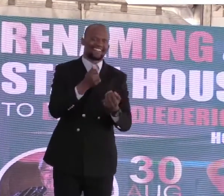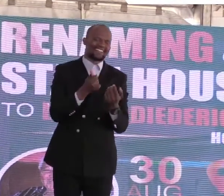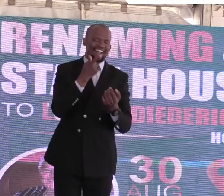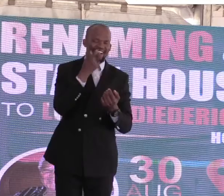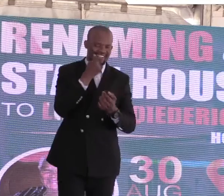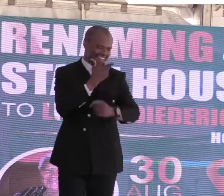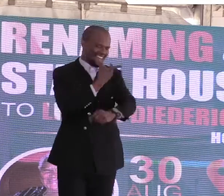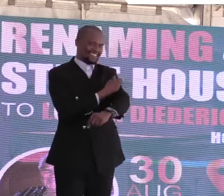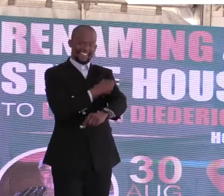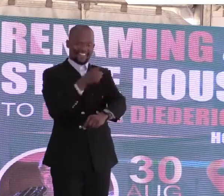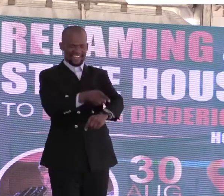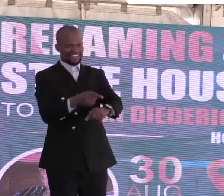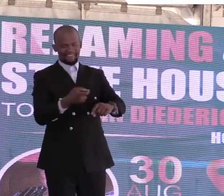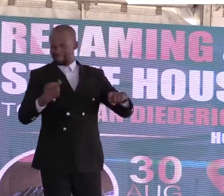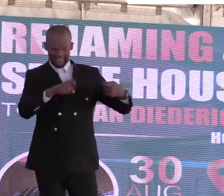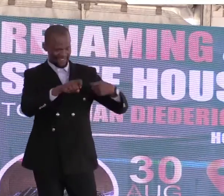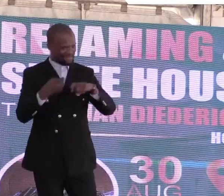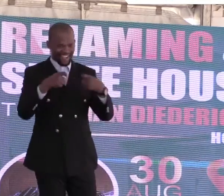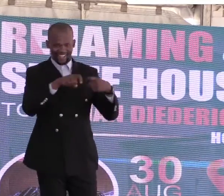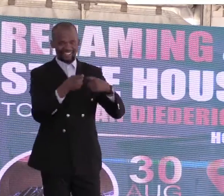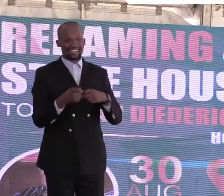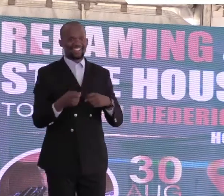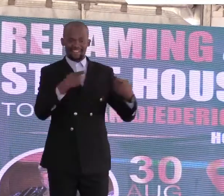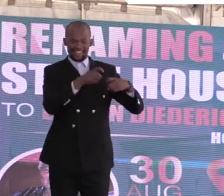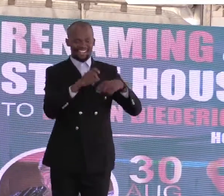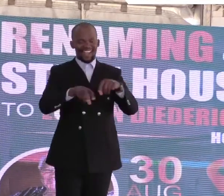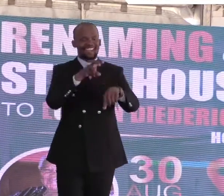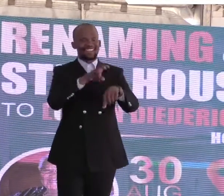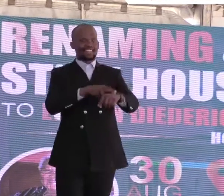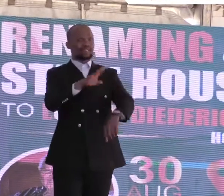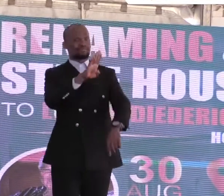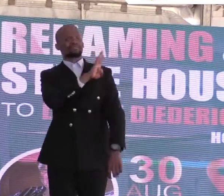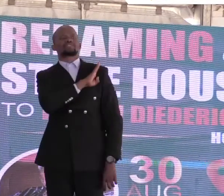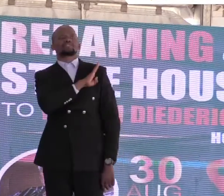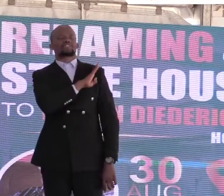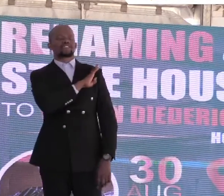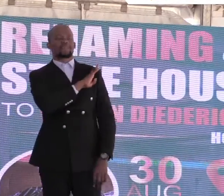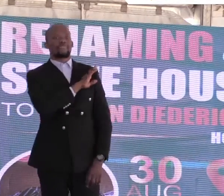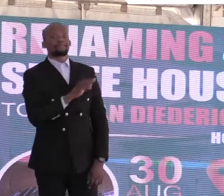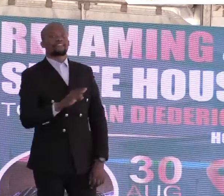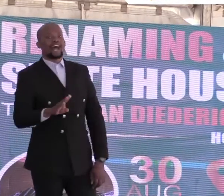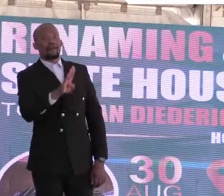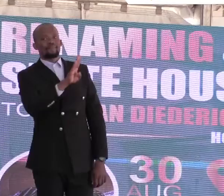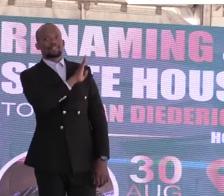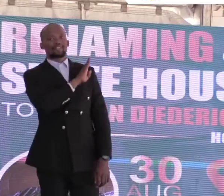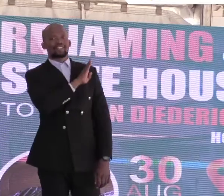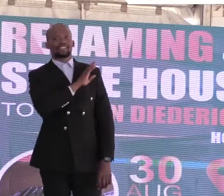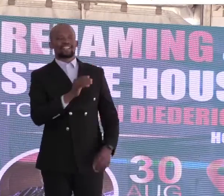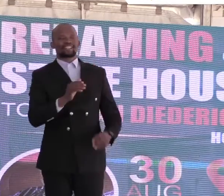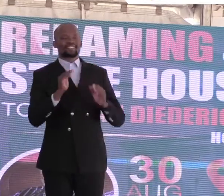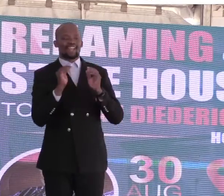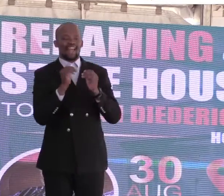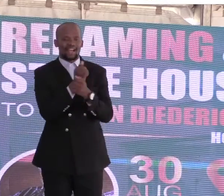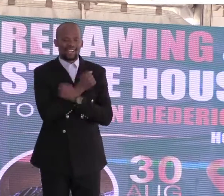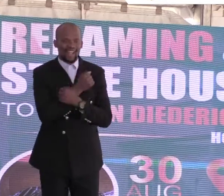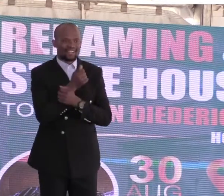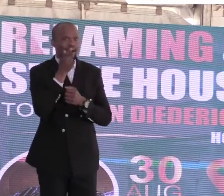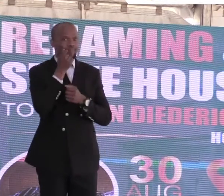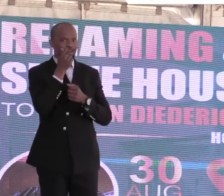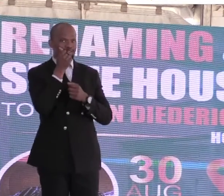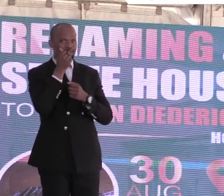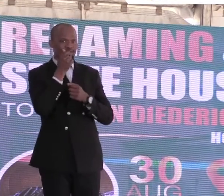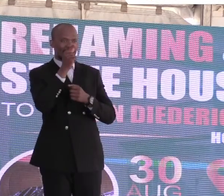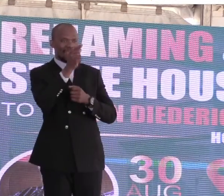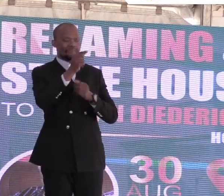Imfazwe le. Imfazwe, ifuna majoni. Amajoni ke siyabathanda otata babona bese